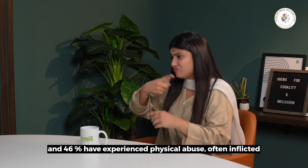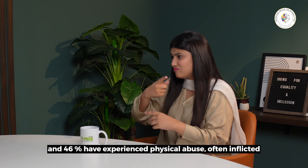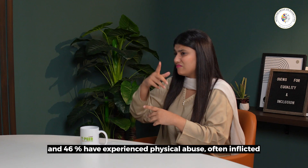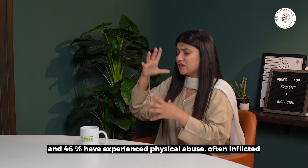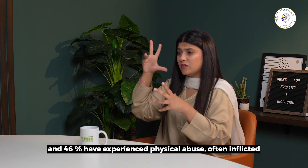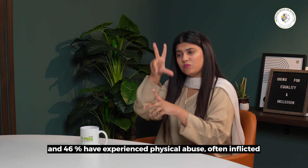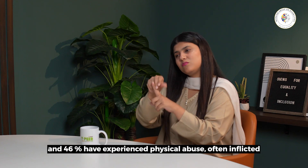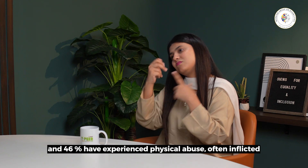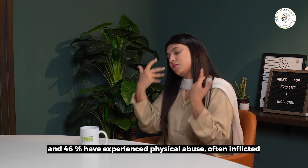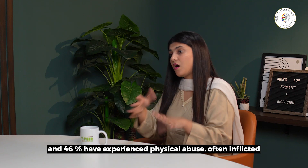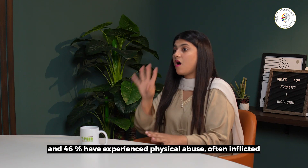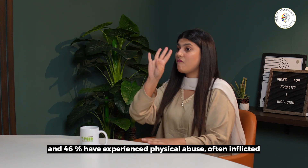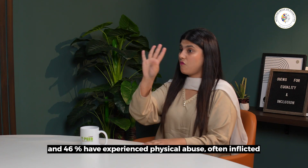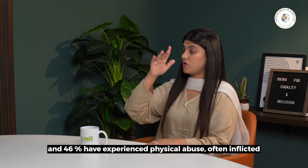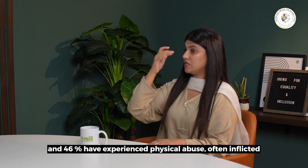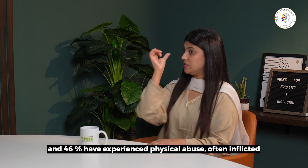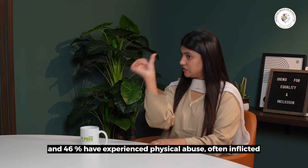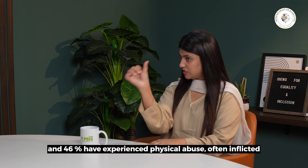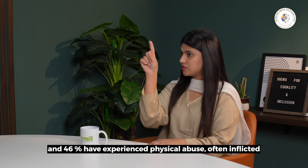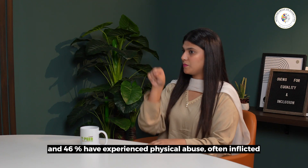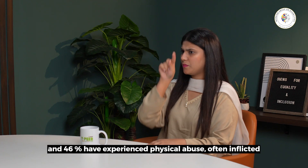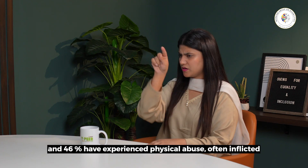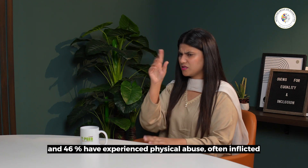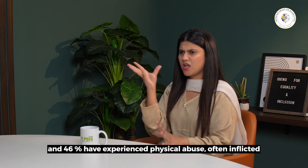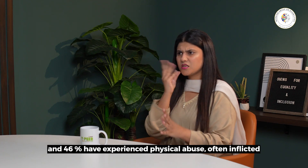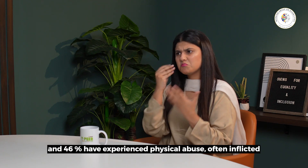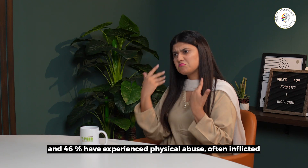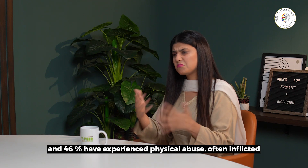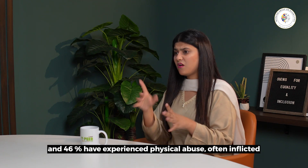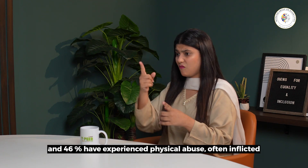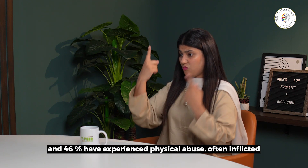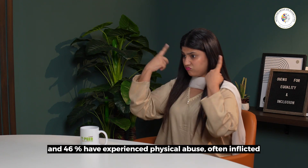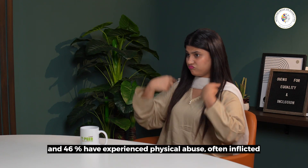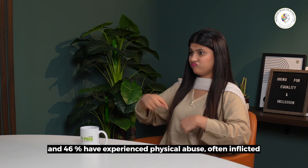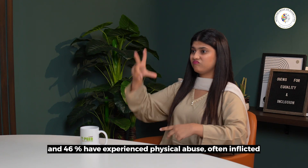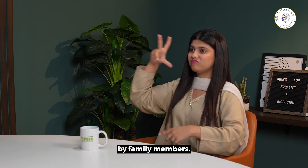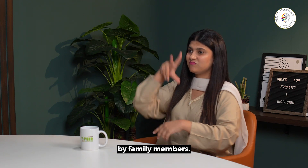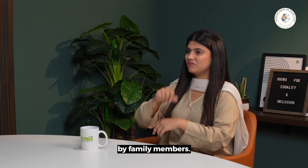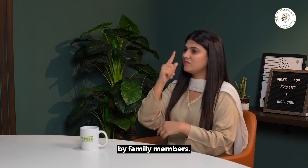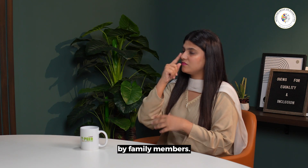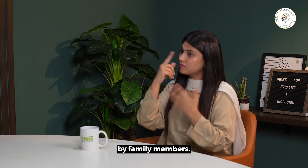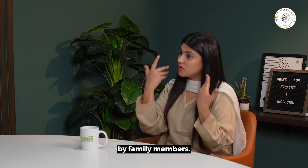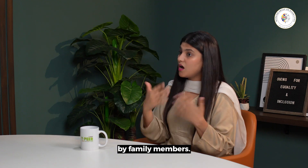46% have experienced physical abuse, often inflicted by family members.